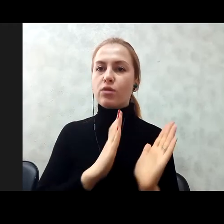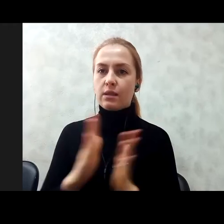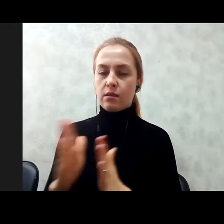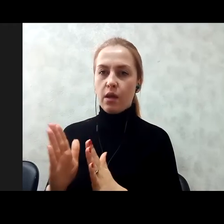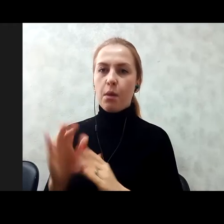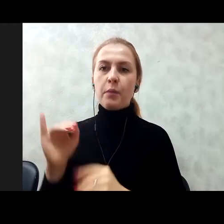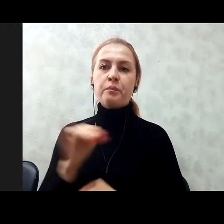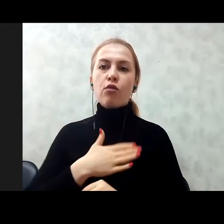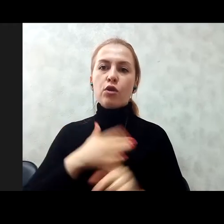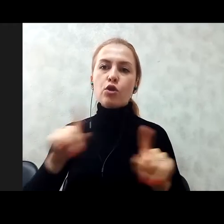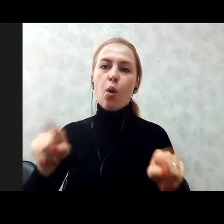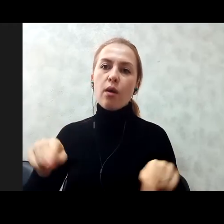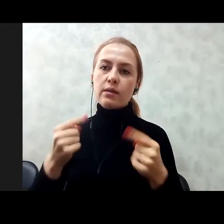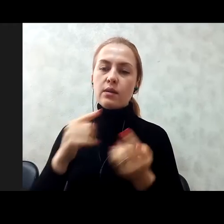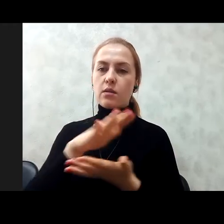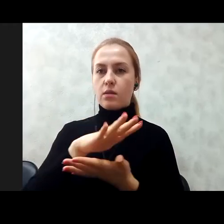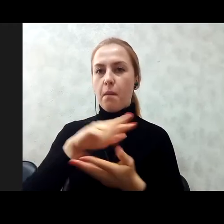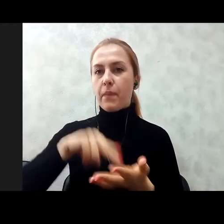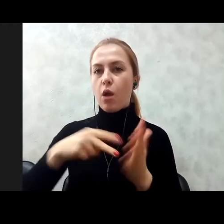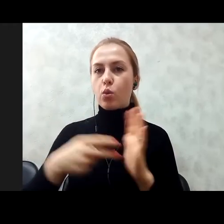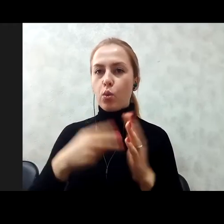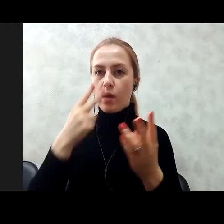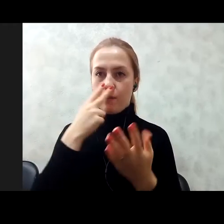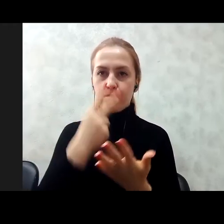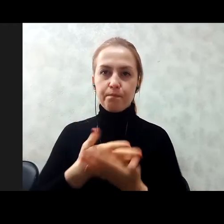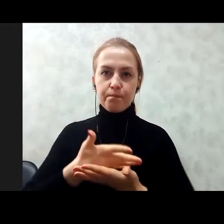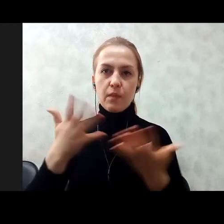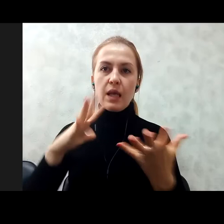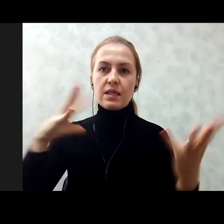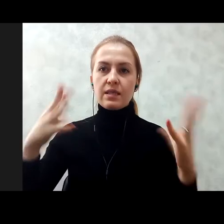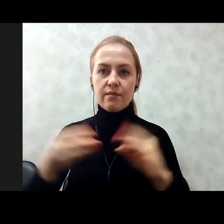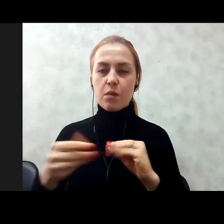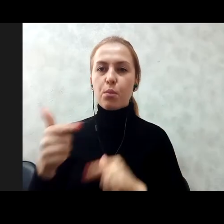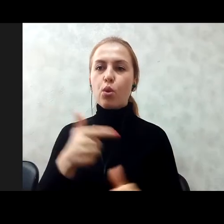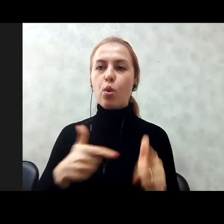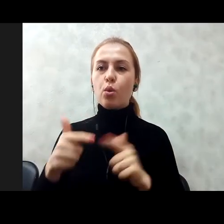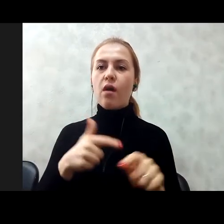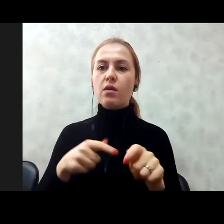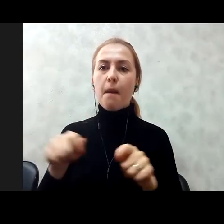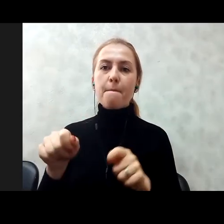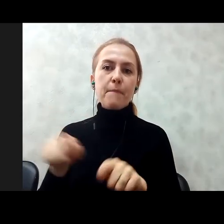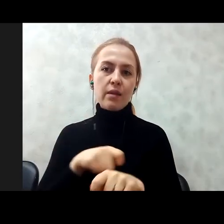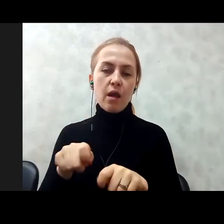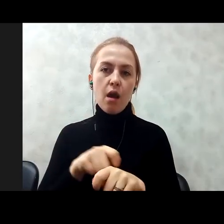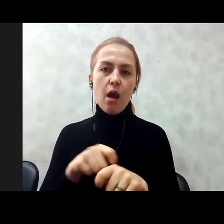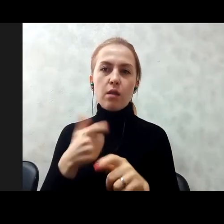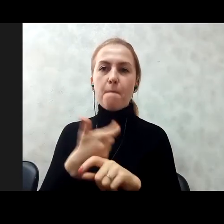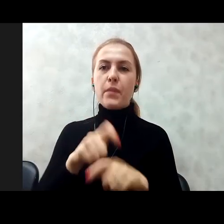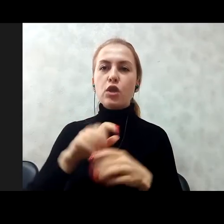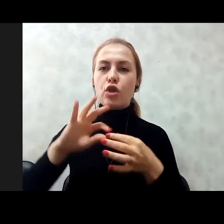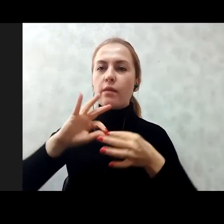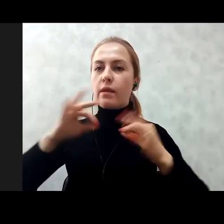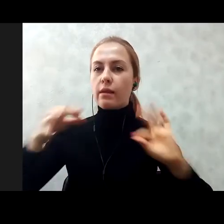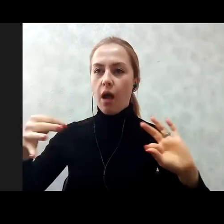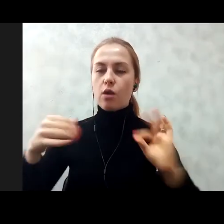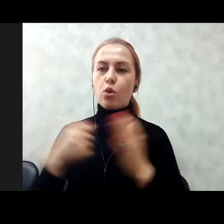effectiveness of the election system per se has not been analyzed sufficiently. And we are